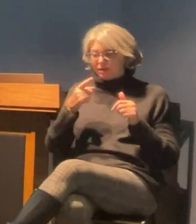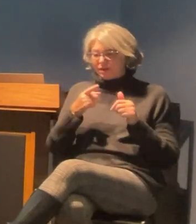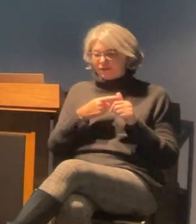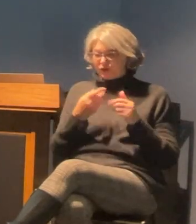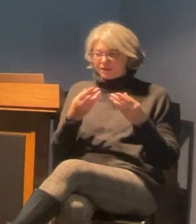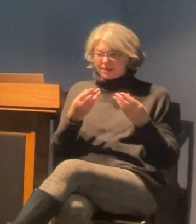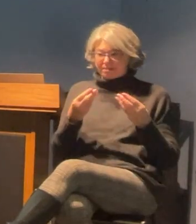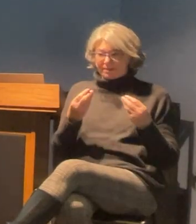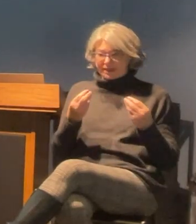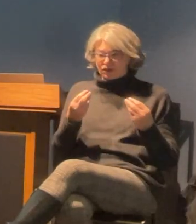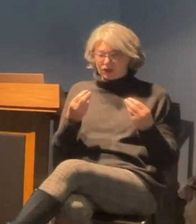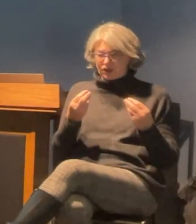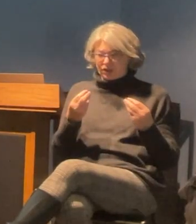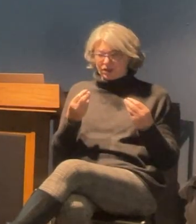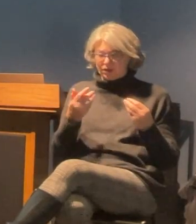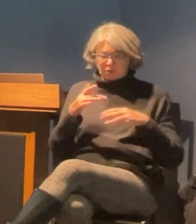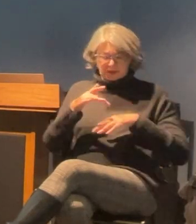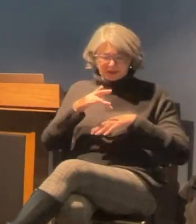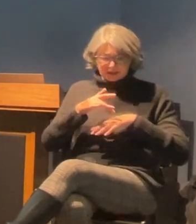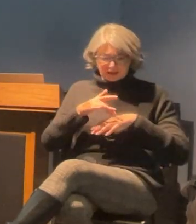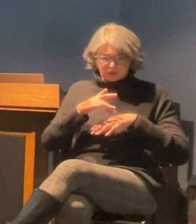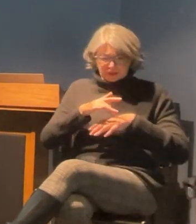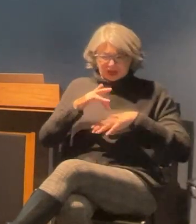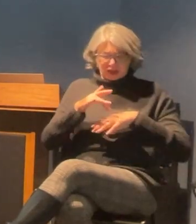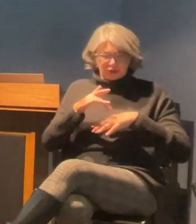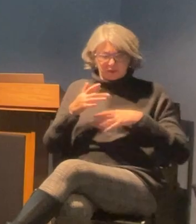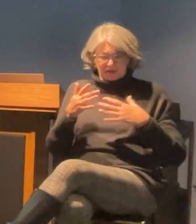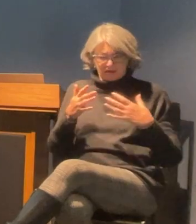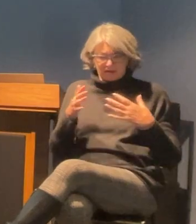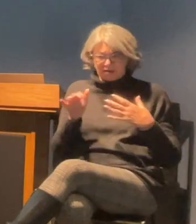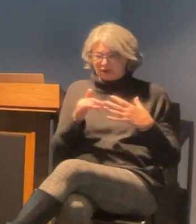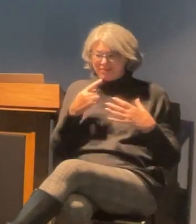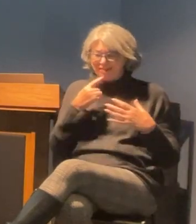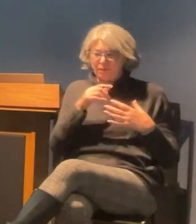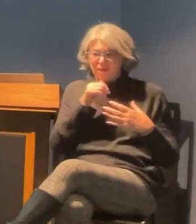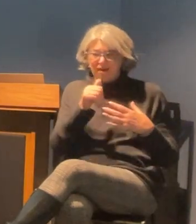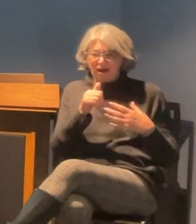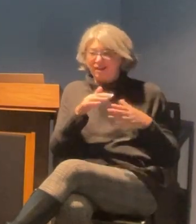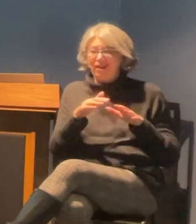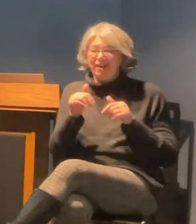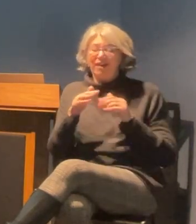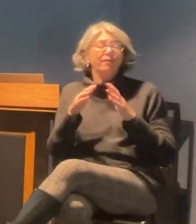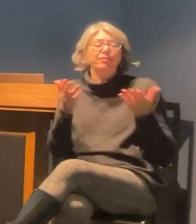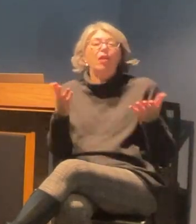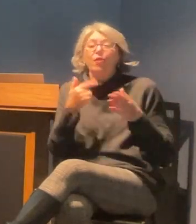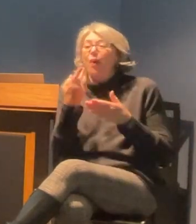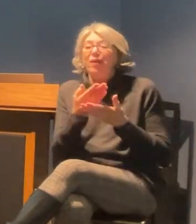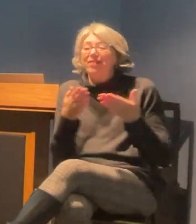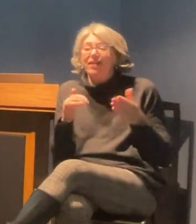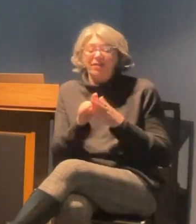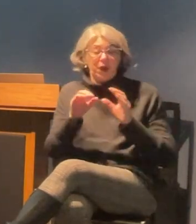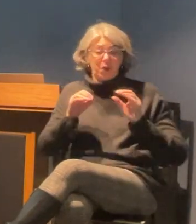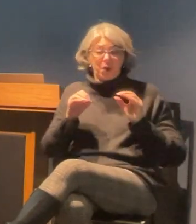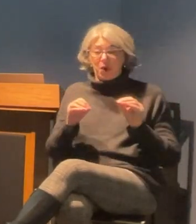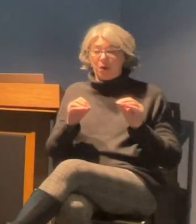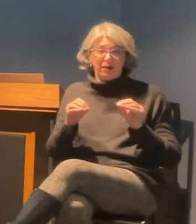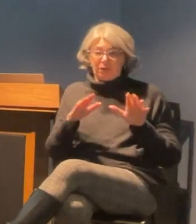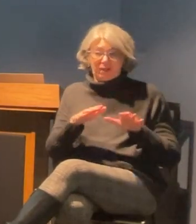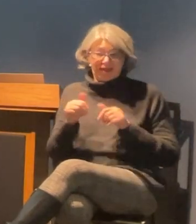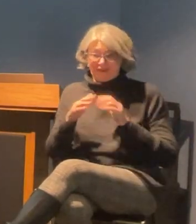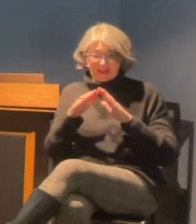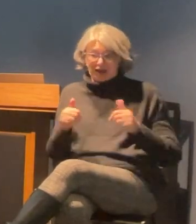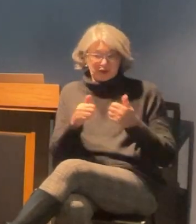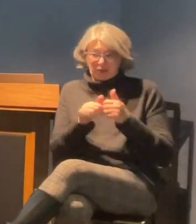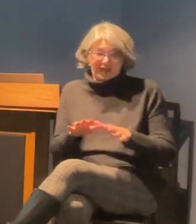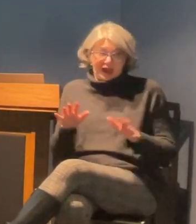material we're in touch with, as we said, we're not gonna leave the house. It's the only thing that nobody here gonna leave the